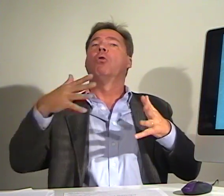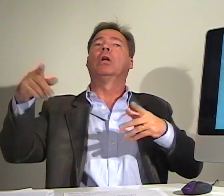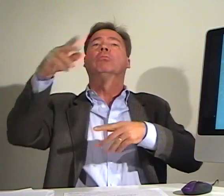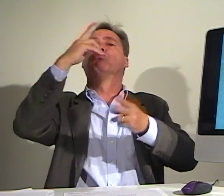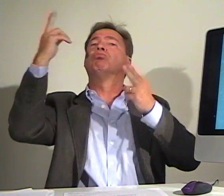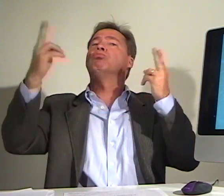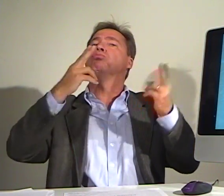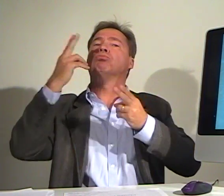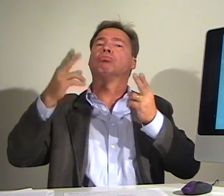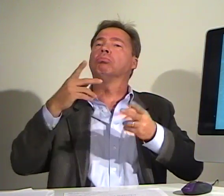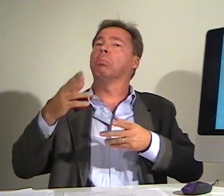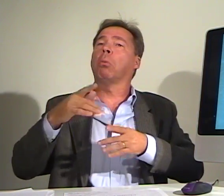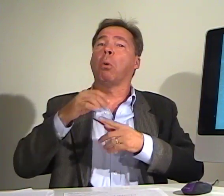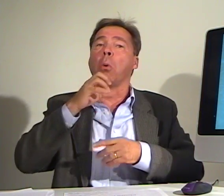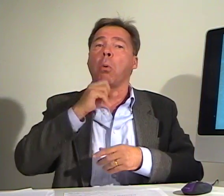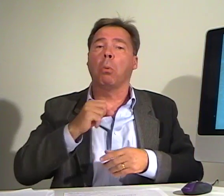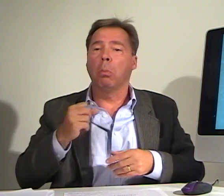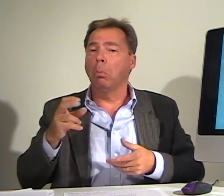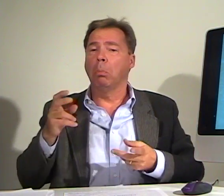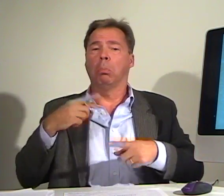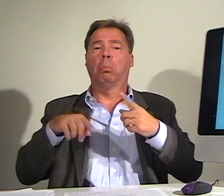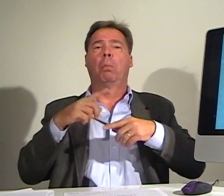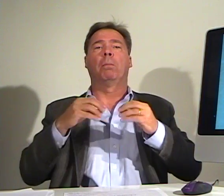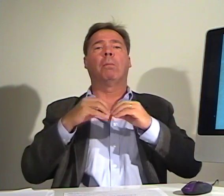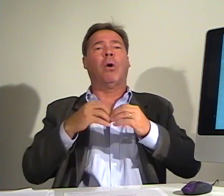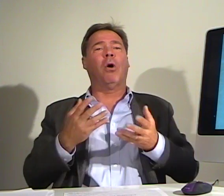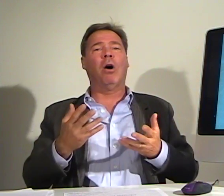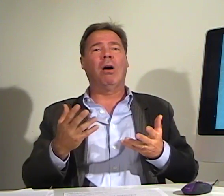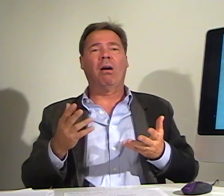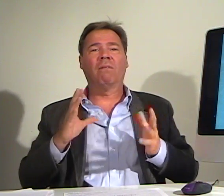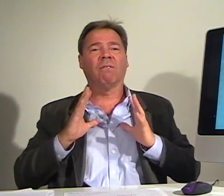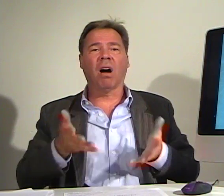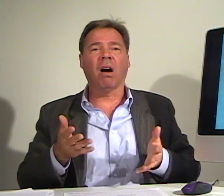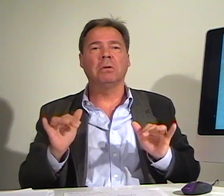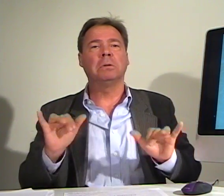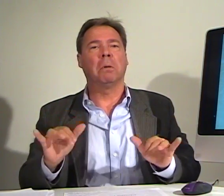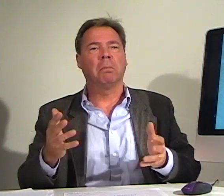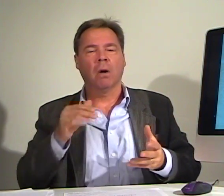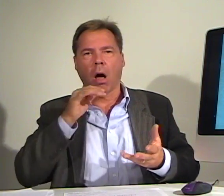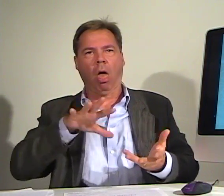really could benefit from the use of American Sign Language, especially as they lose their hearing.